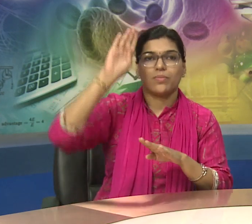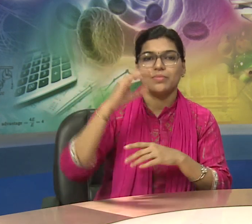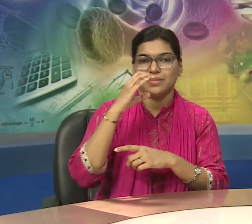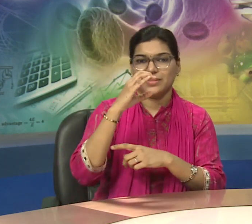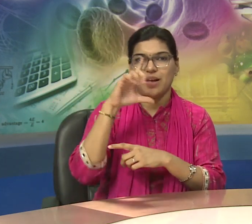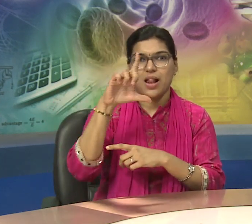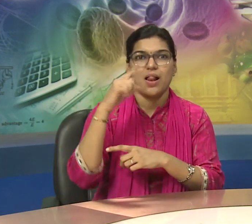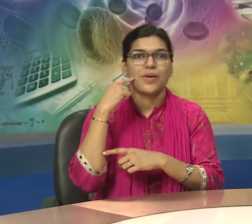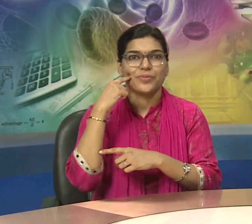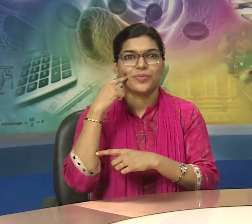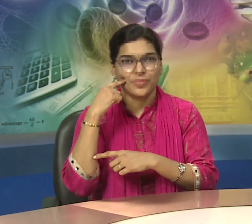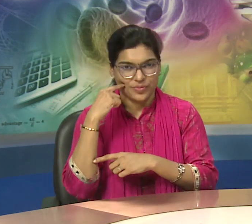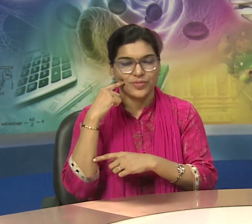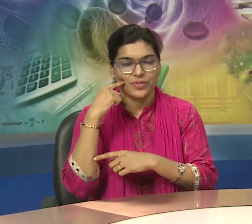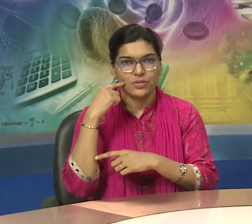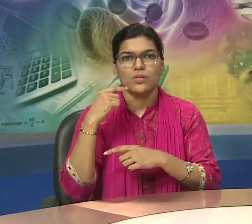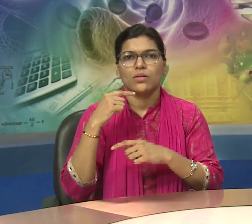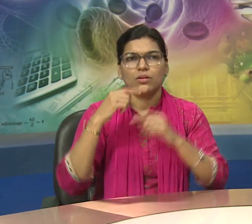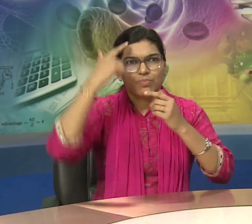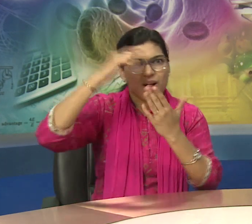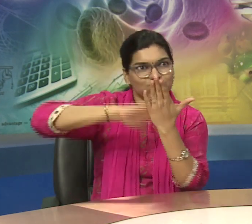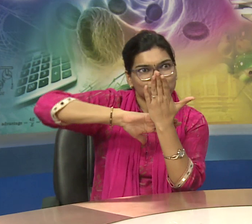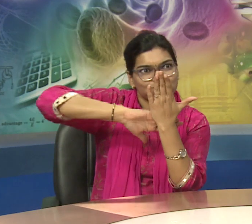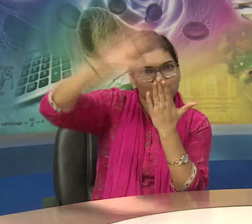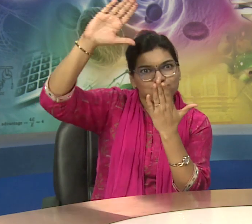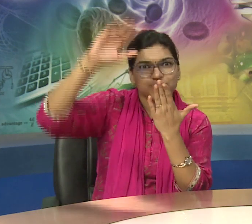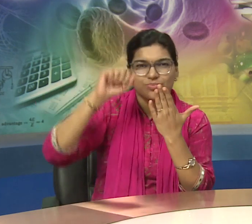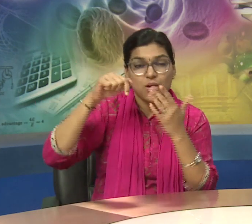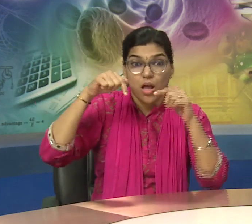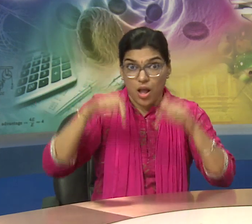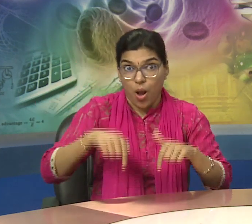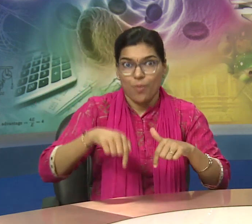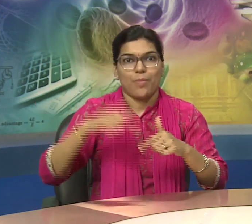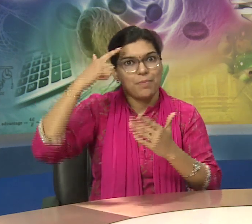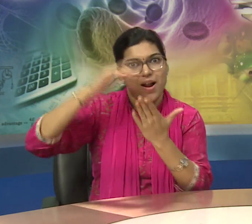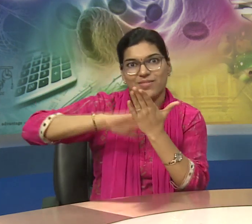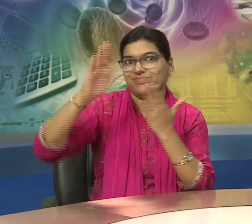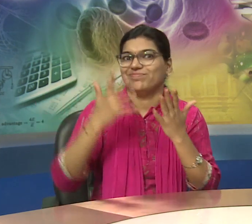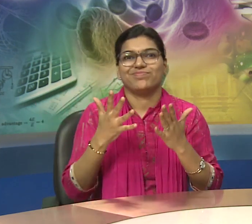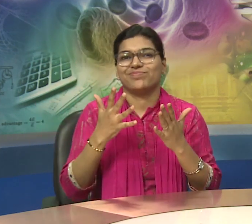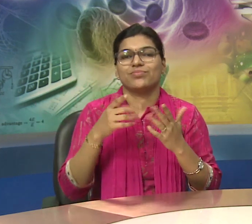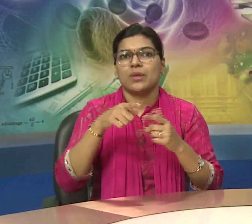the previous image, you had seen the black screen only, but now this is the